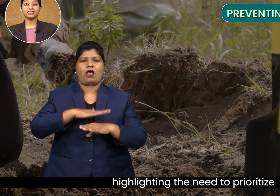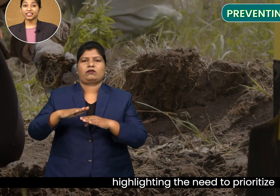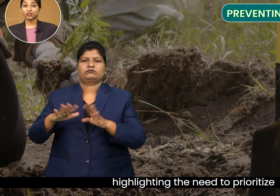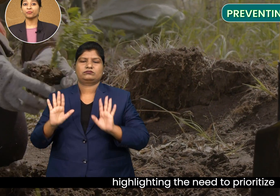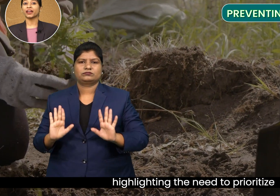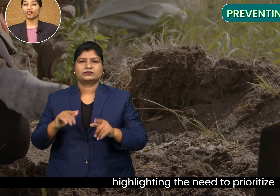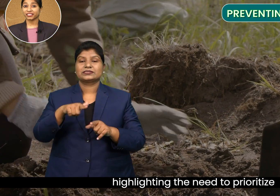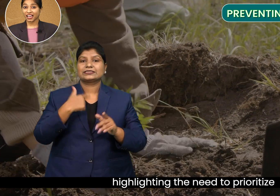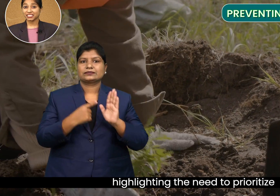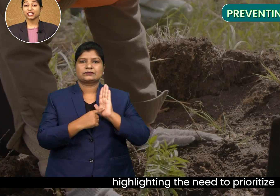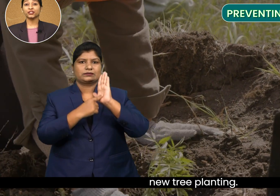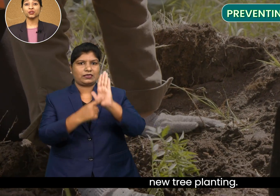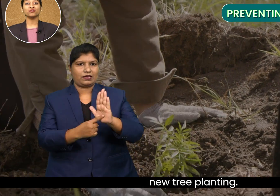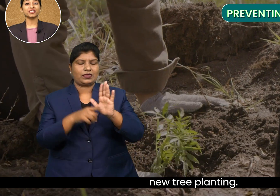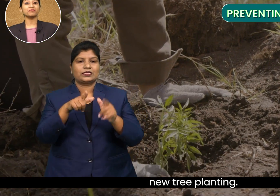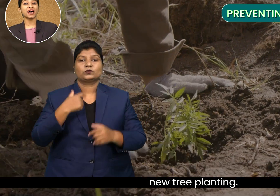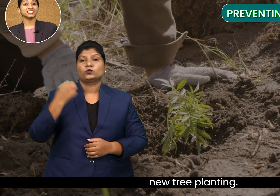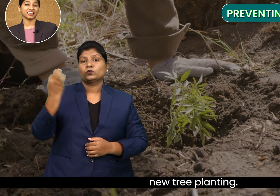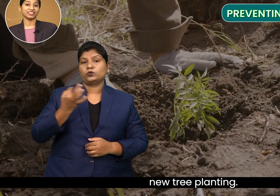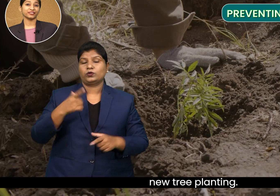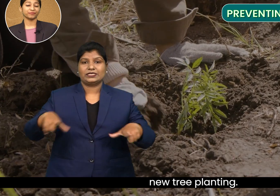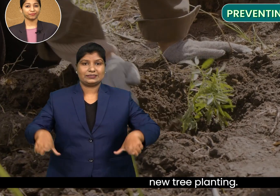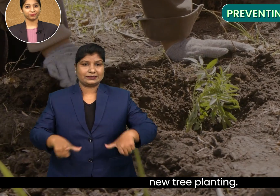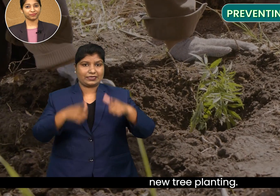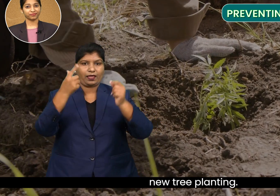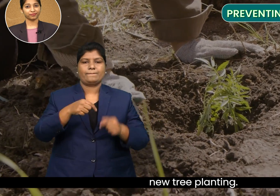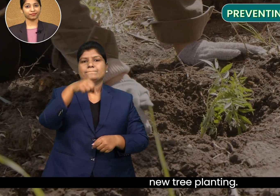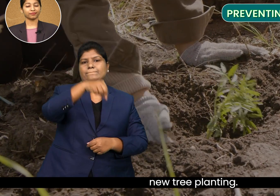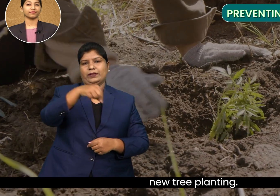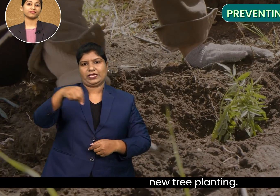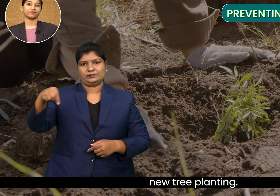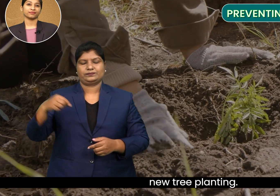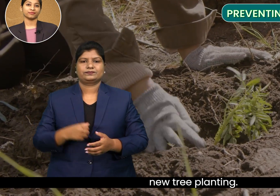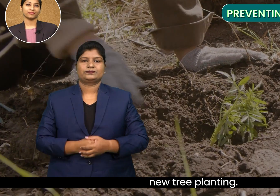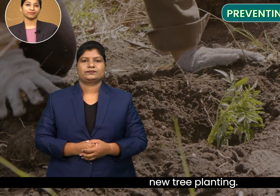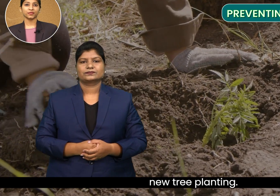highlighting the need to prioritize new tree planting.